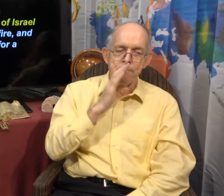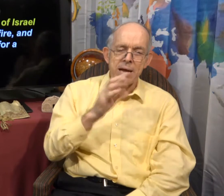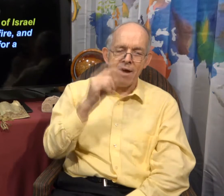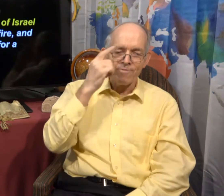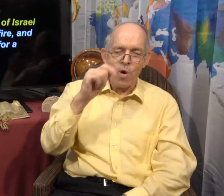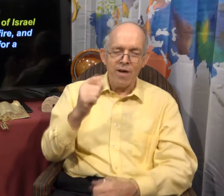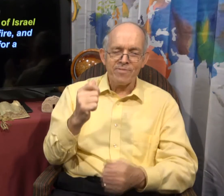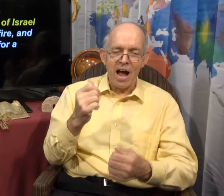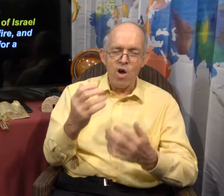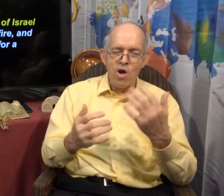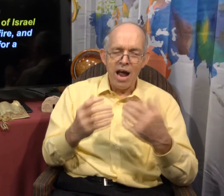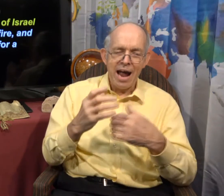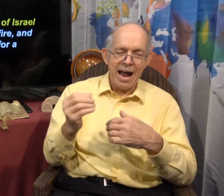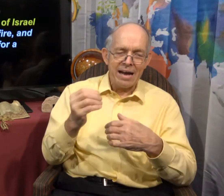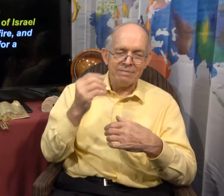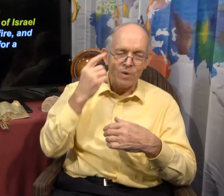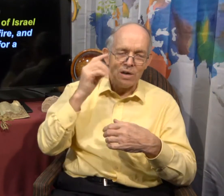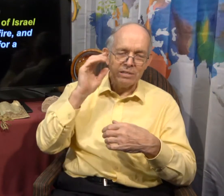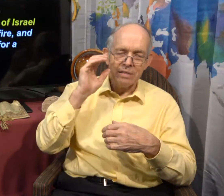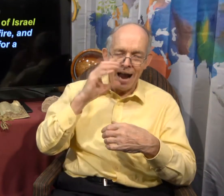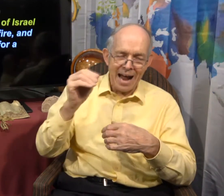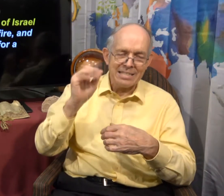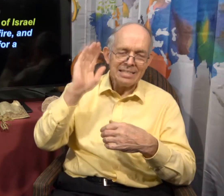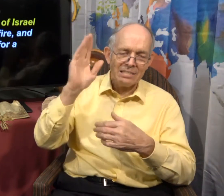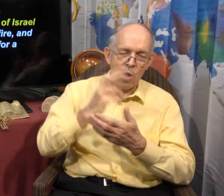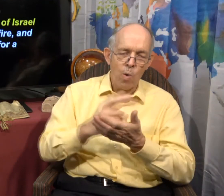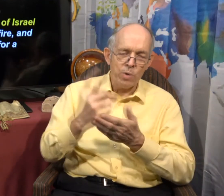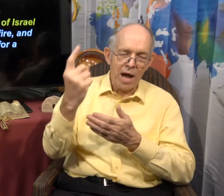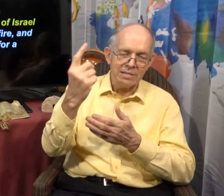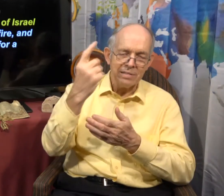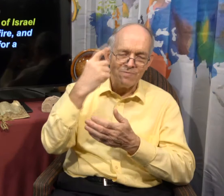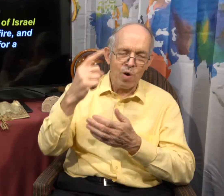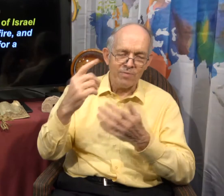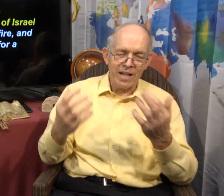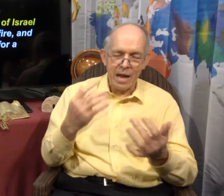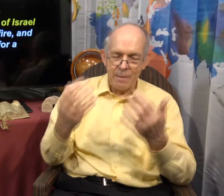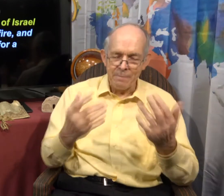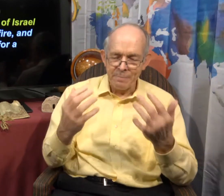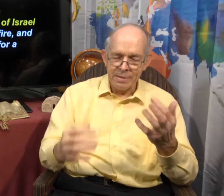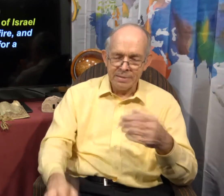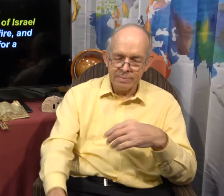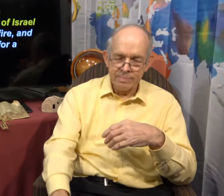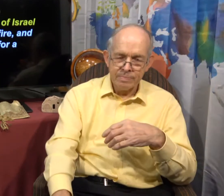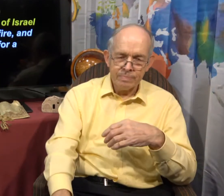PA for a fire, and his holy one for a flame.